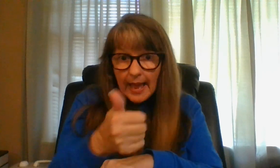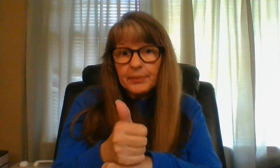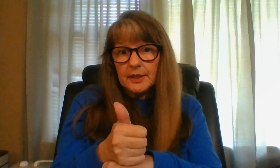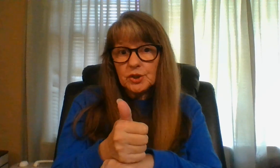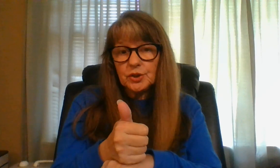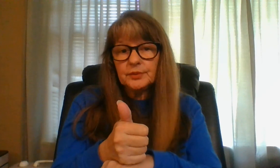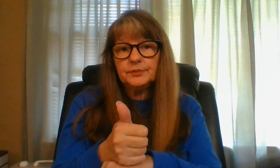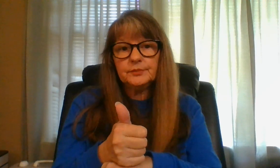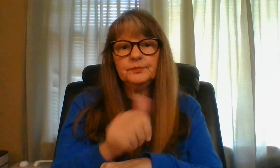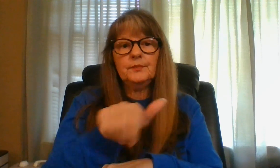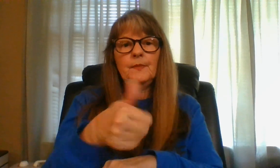establish,